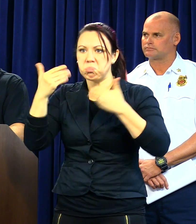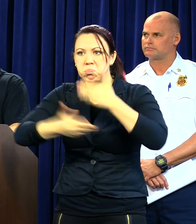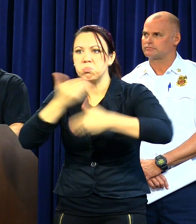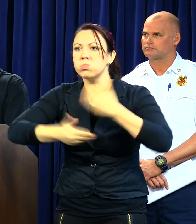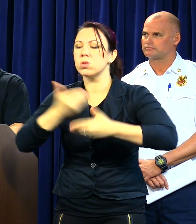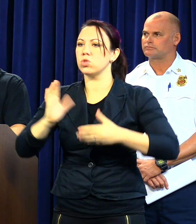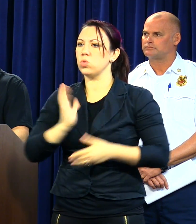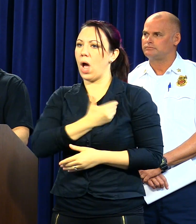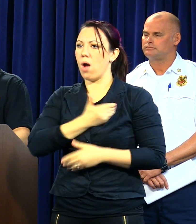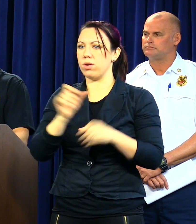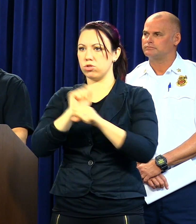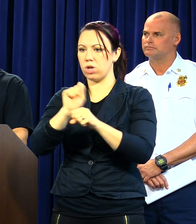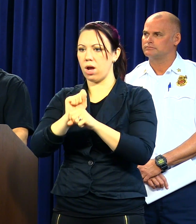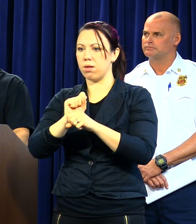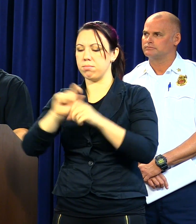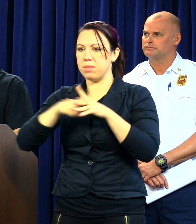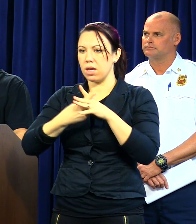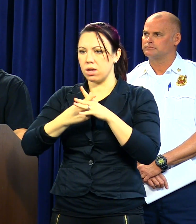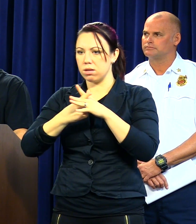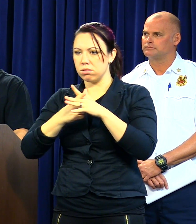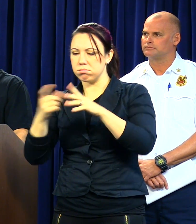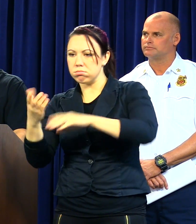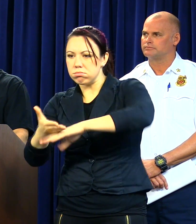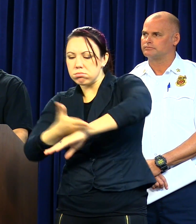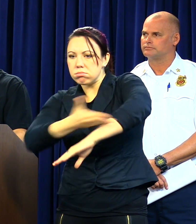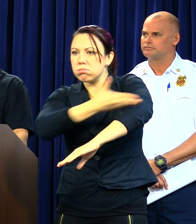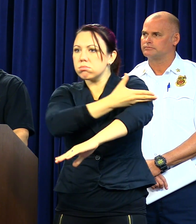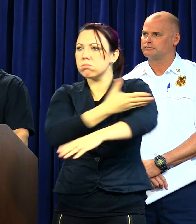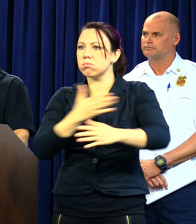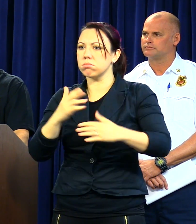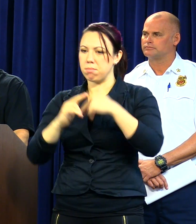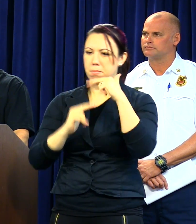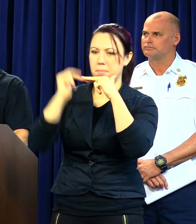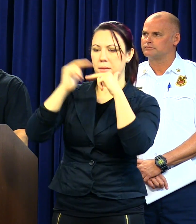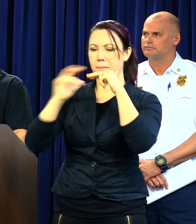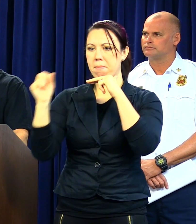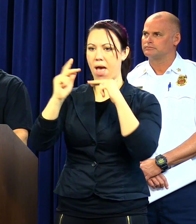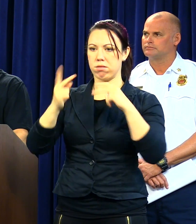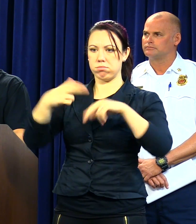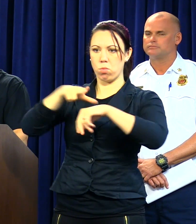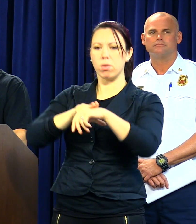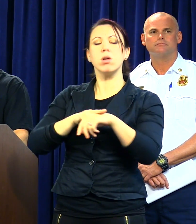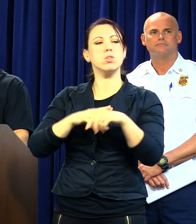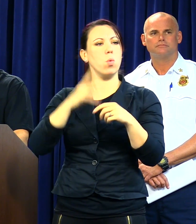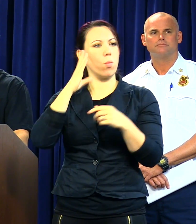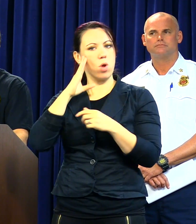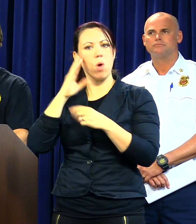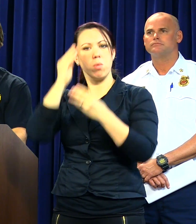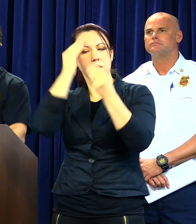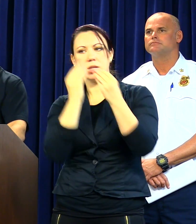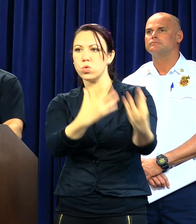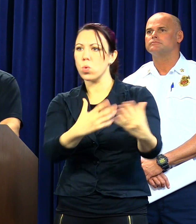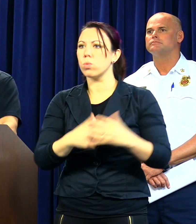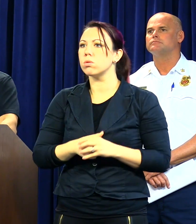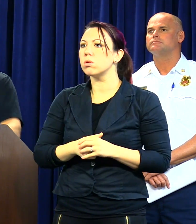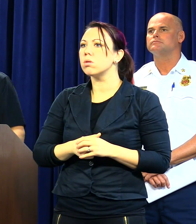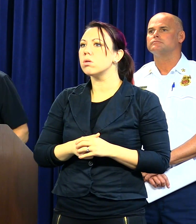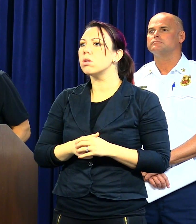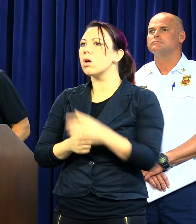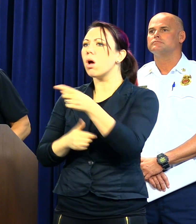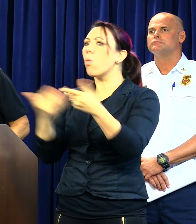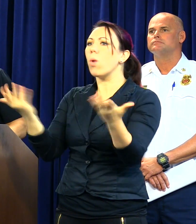and rebuilding process. So as we solidify that, we can get you more information. What's